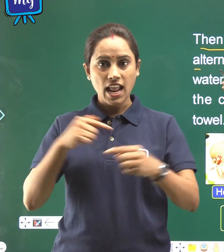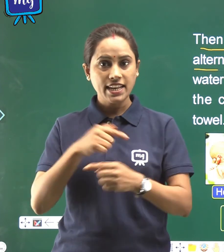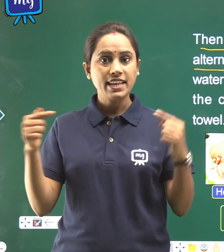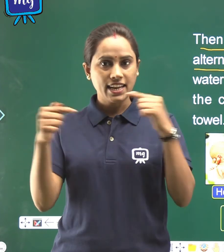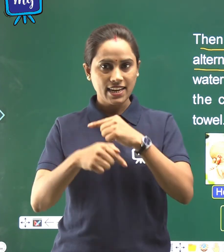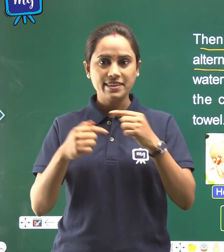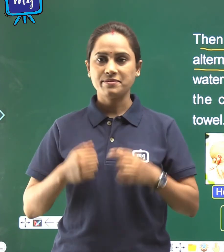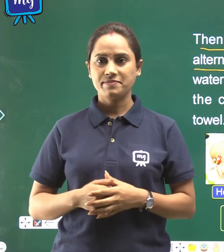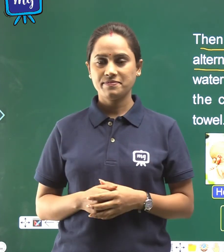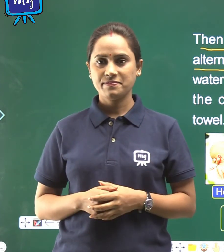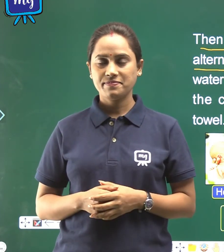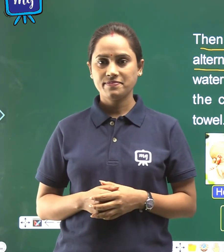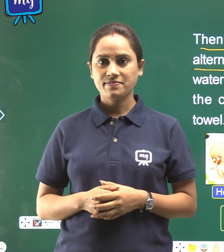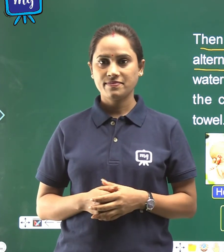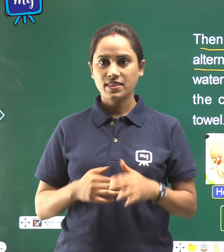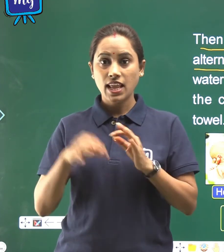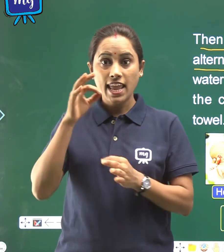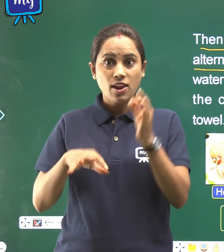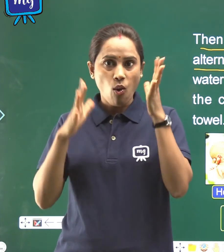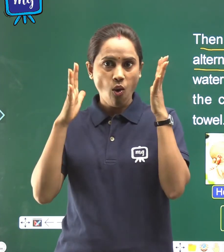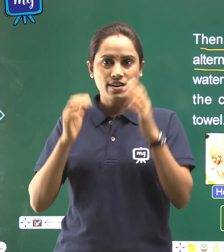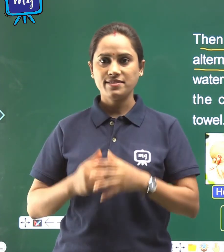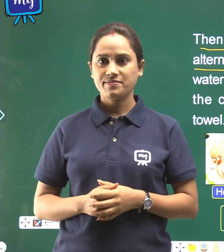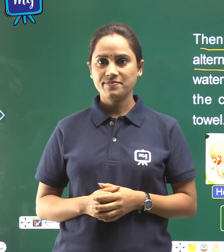alternately in hot